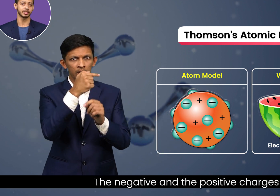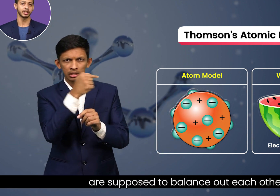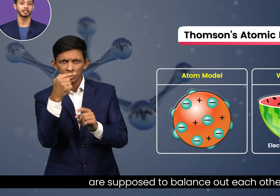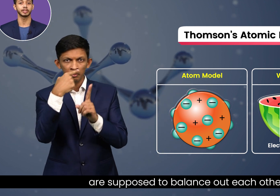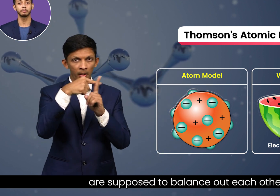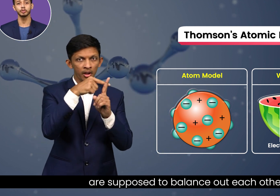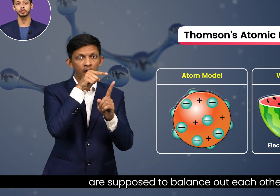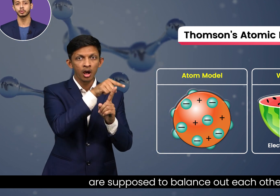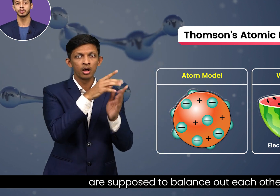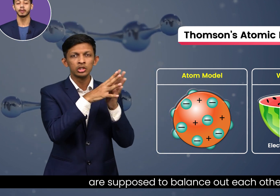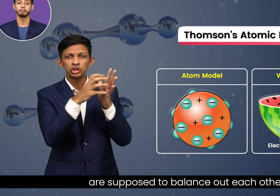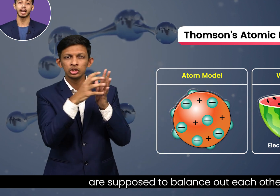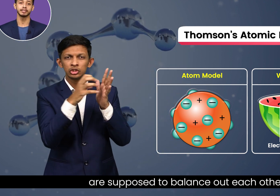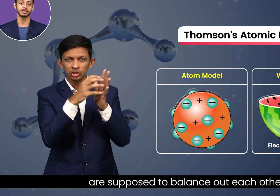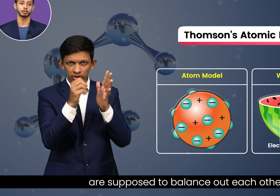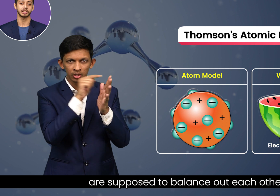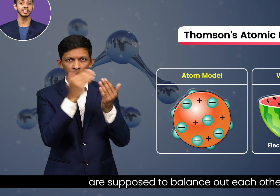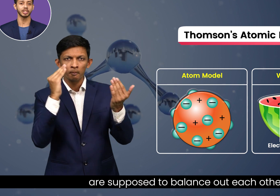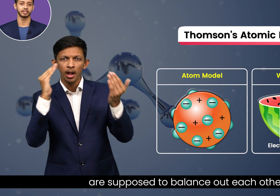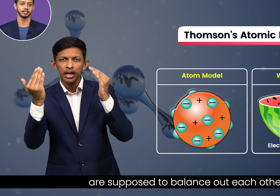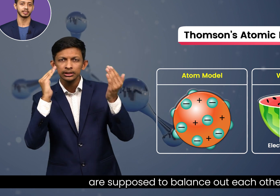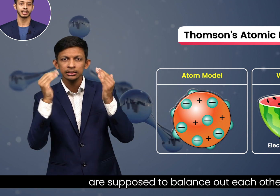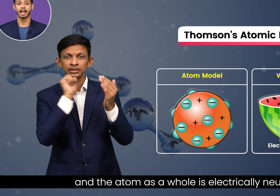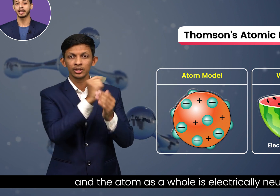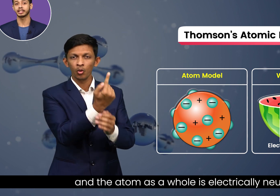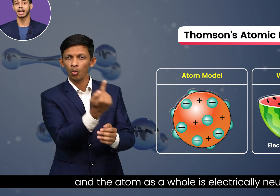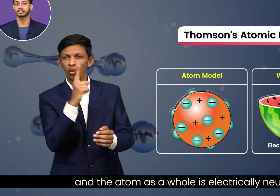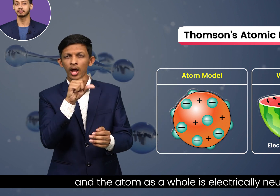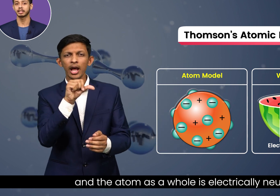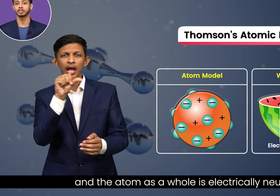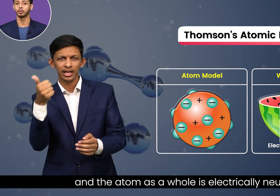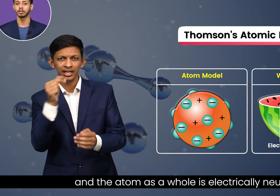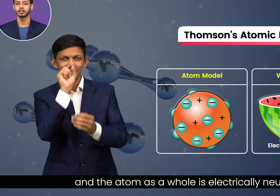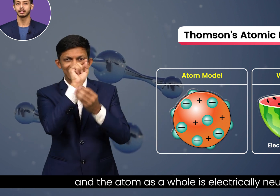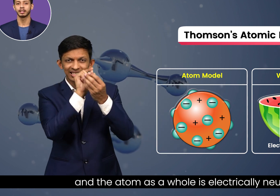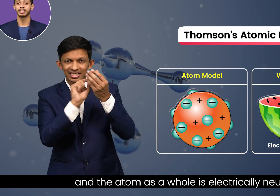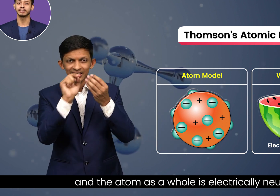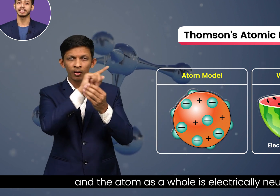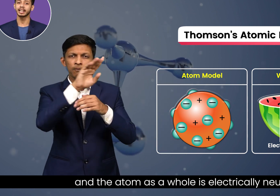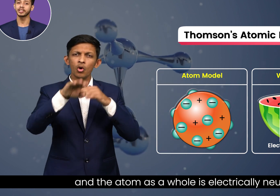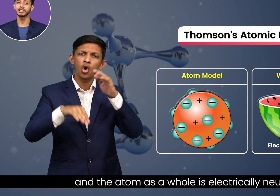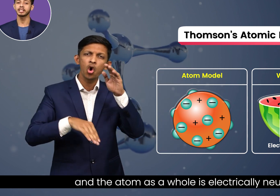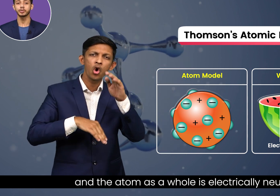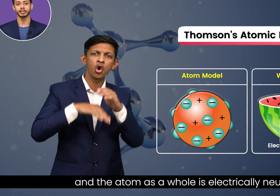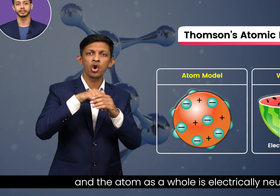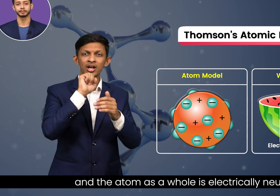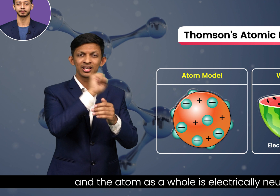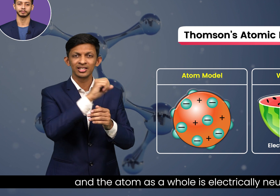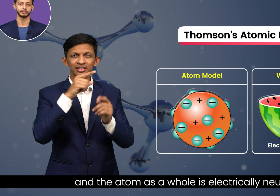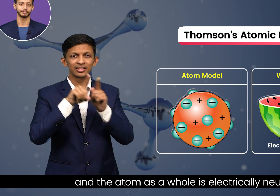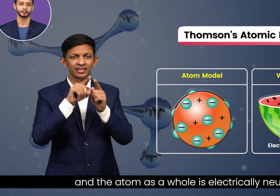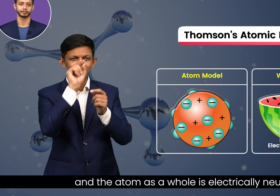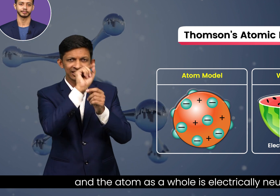charges are supposed to balance out each other and the atom as a whole is electrically neutral.